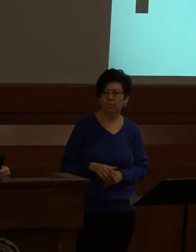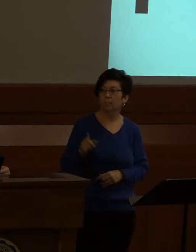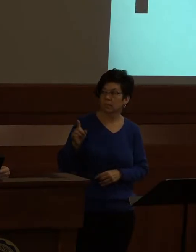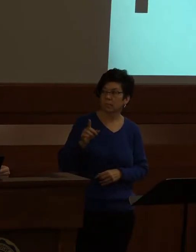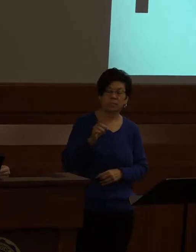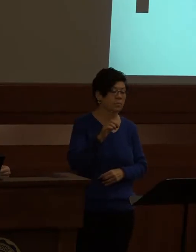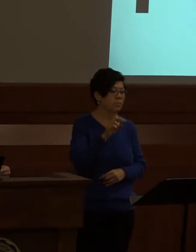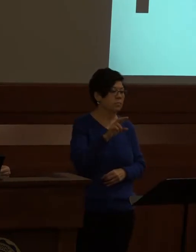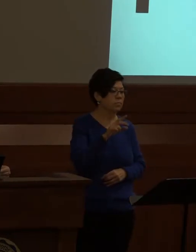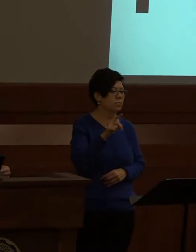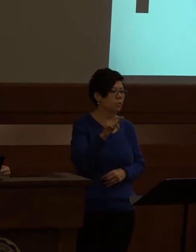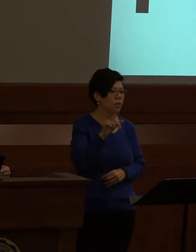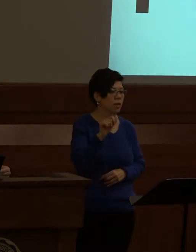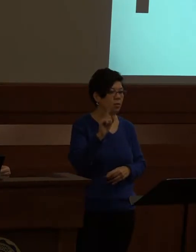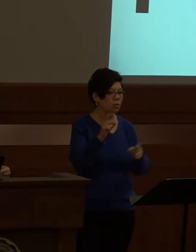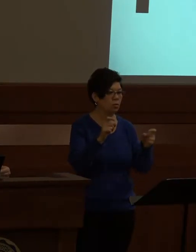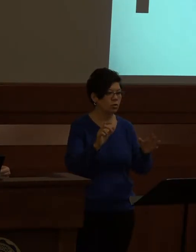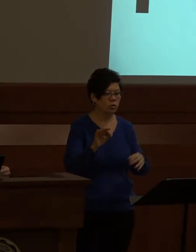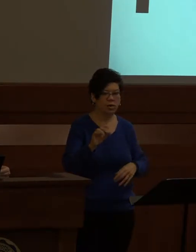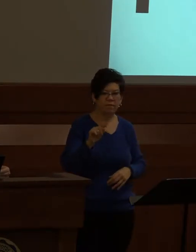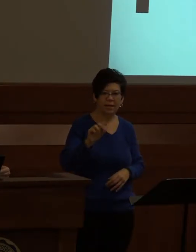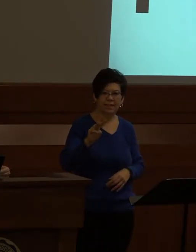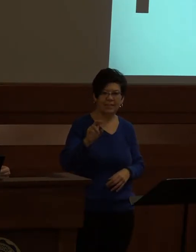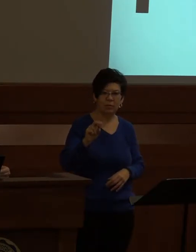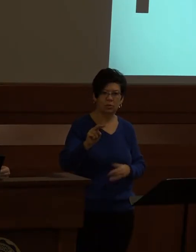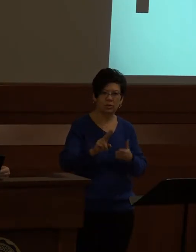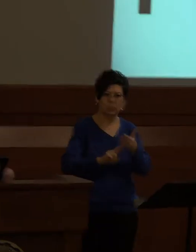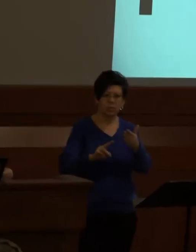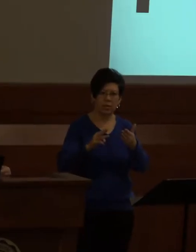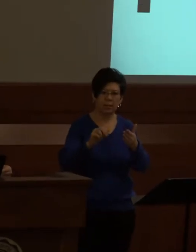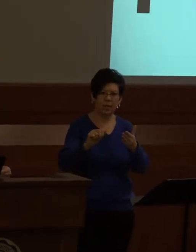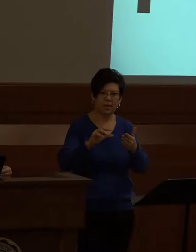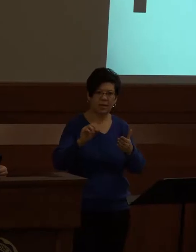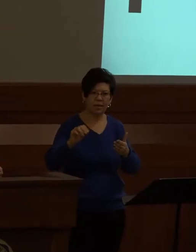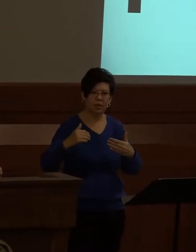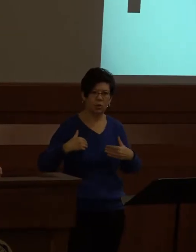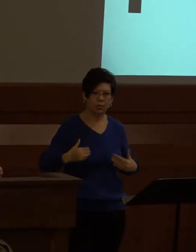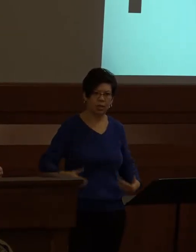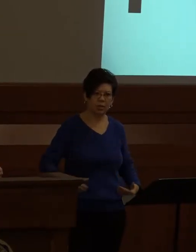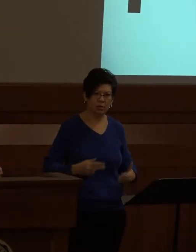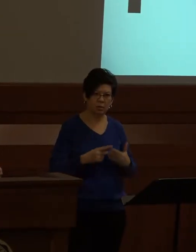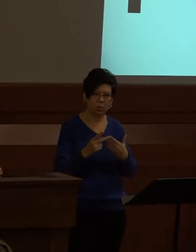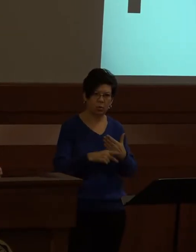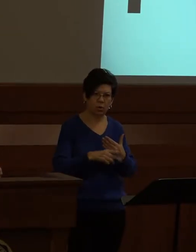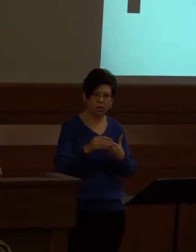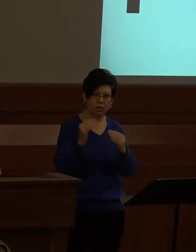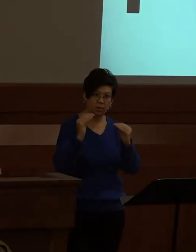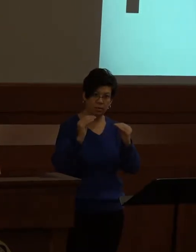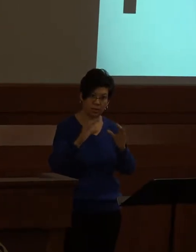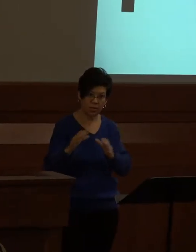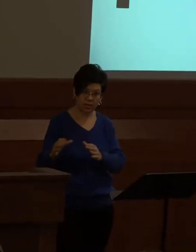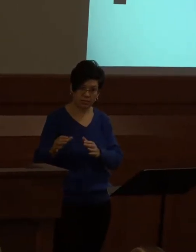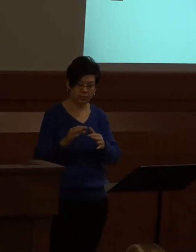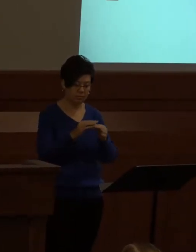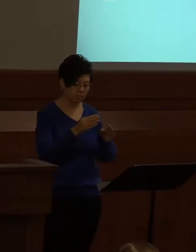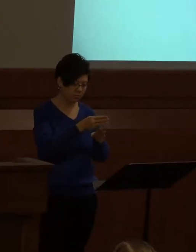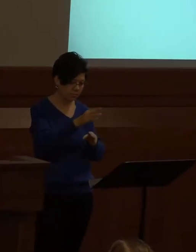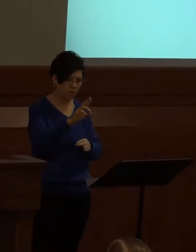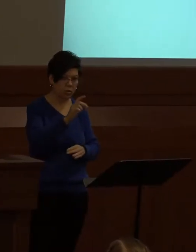Dr. Portolano is the director of Towson University's MA in Humanities program and teaches courses in rhetoric